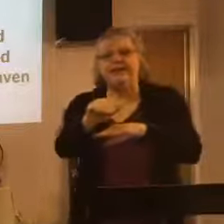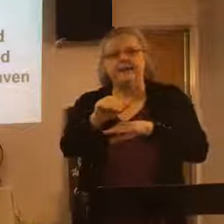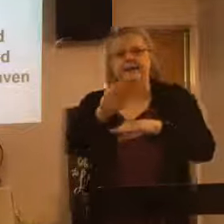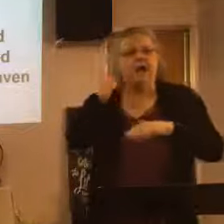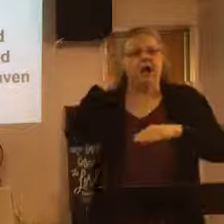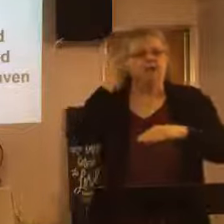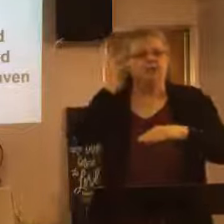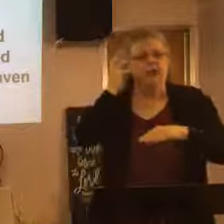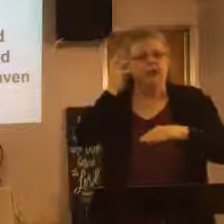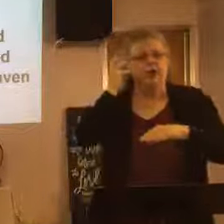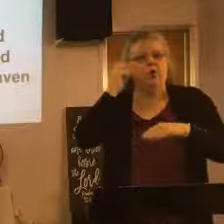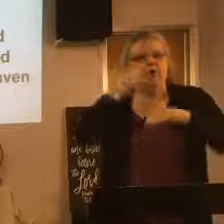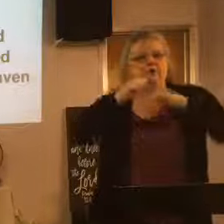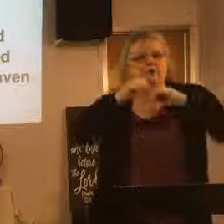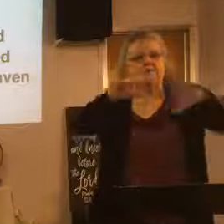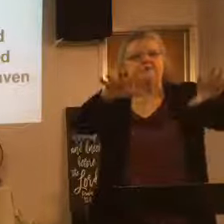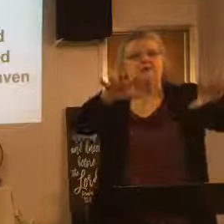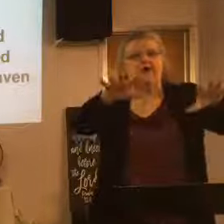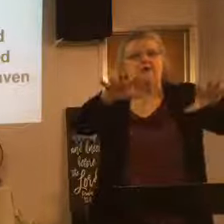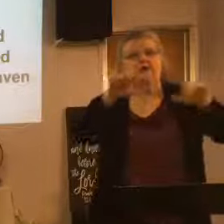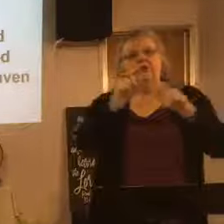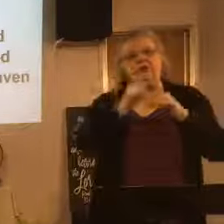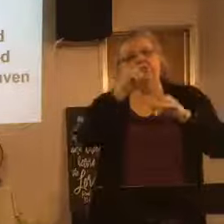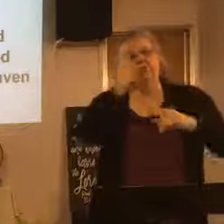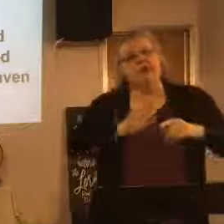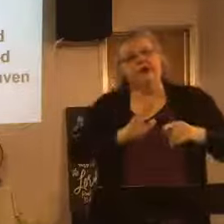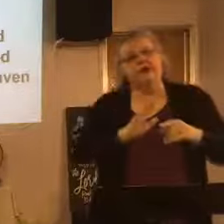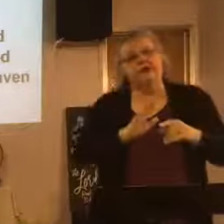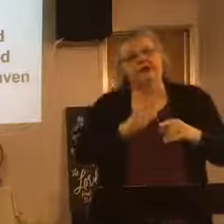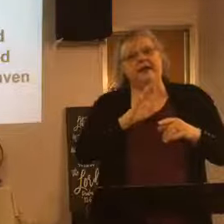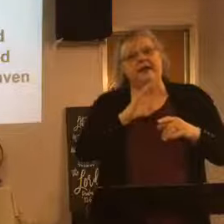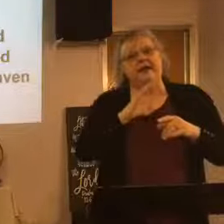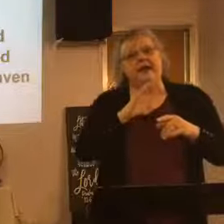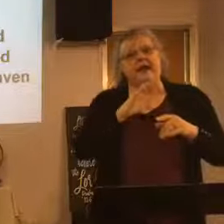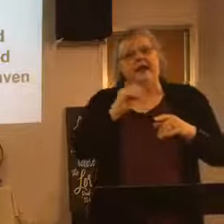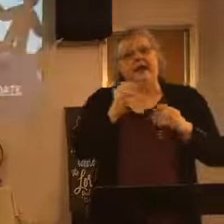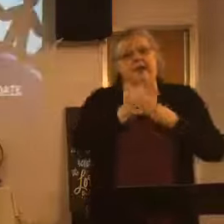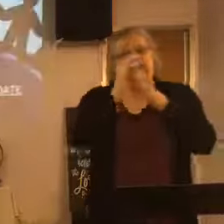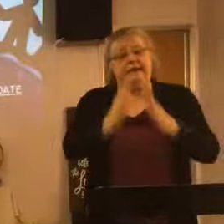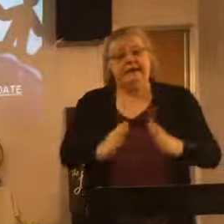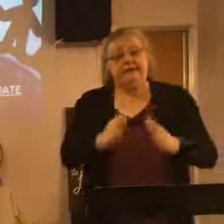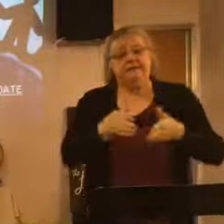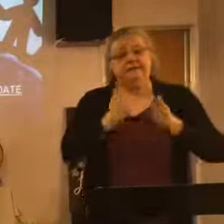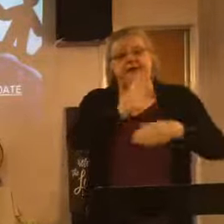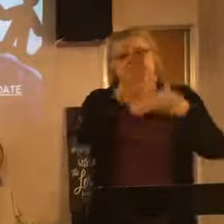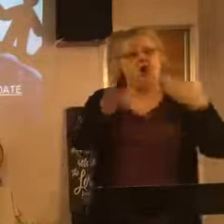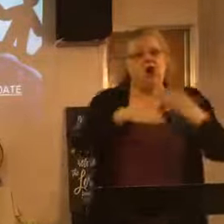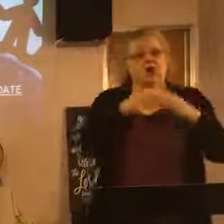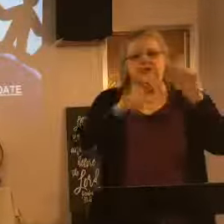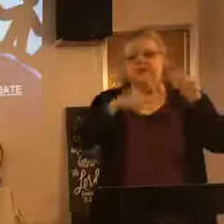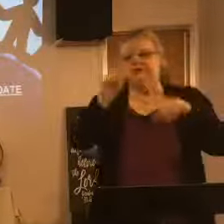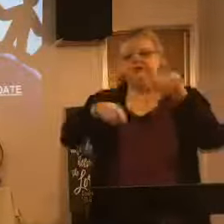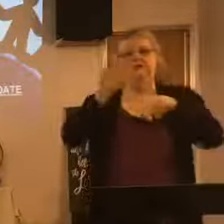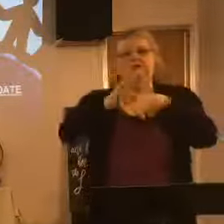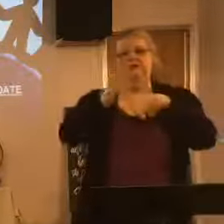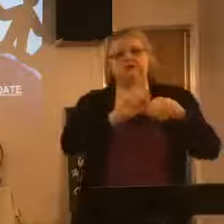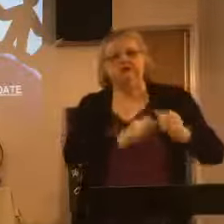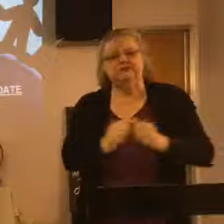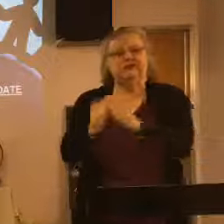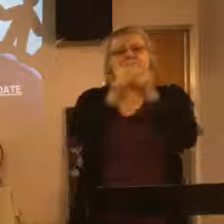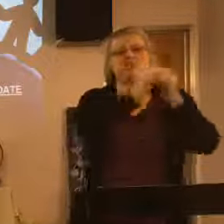The Prime Minister has given the opportunity for the church to come together, all different brands of the church to come